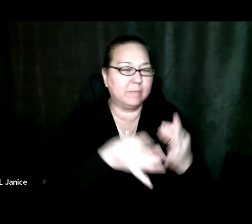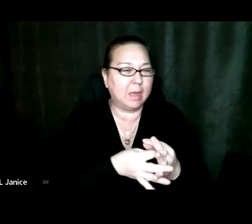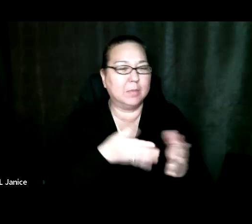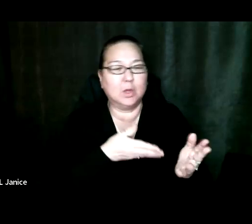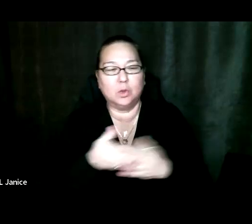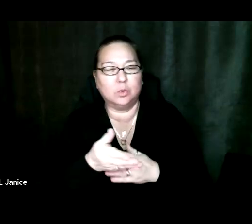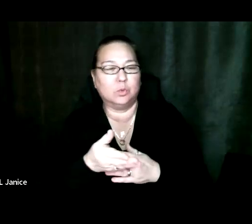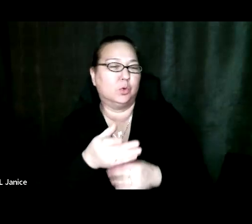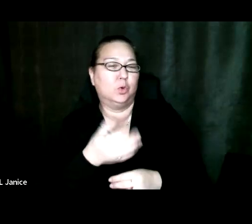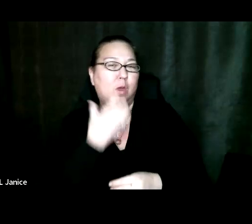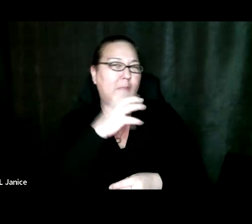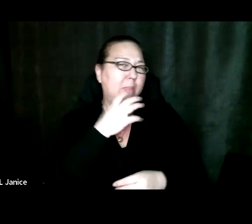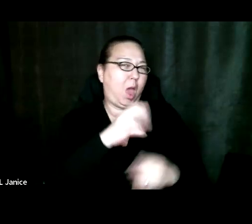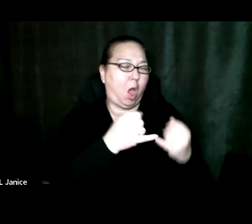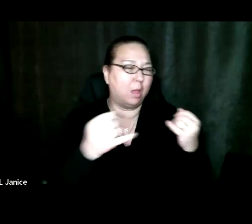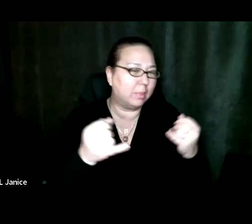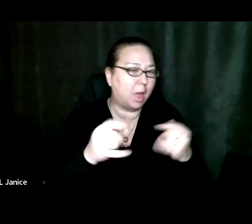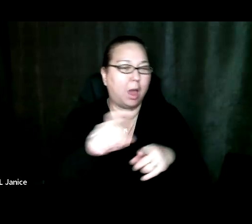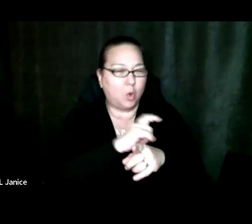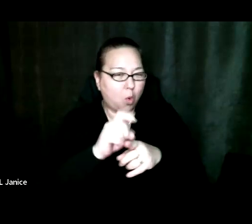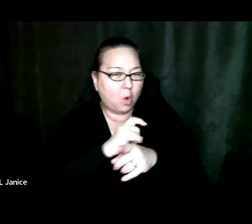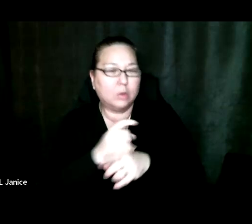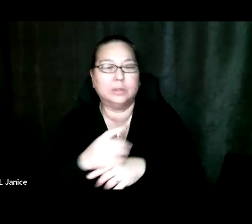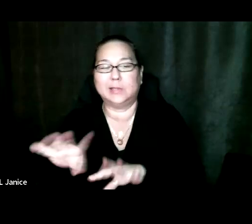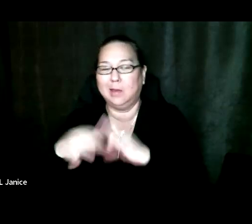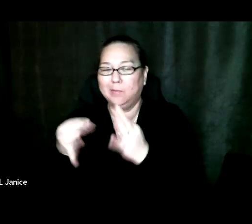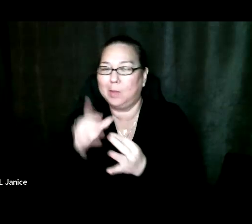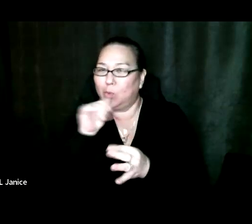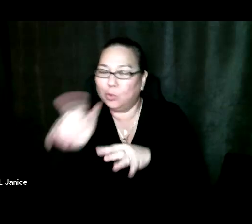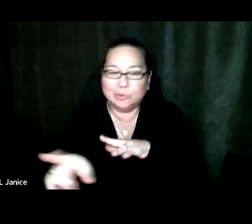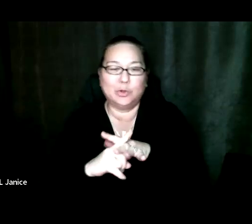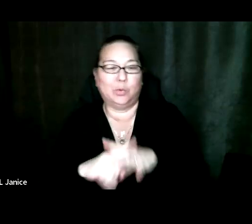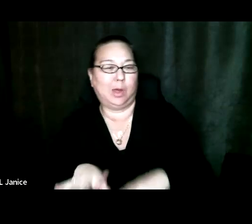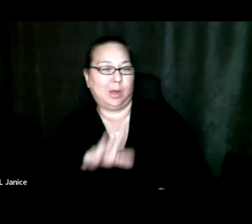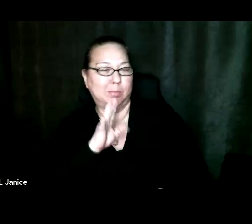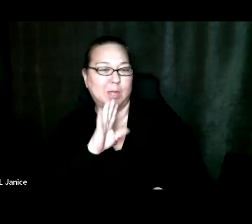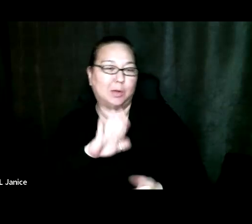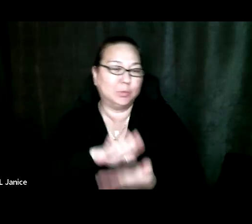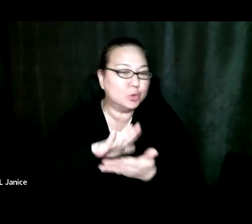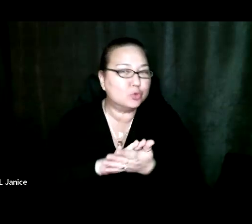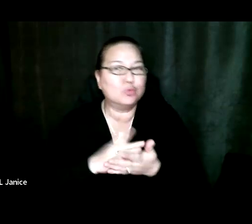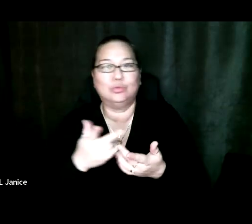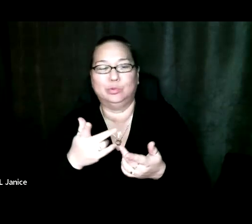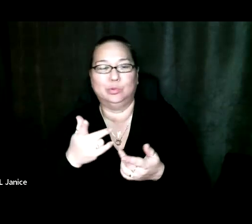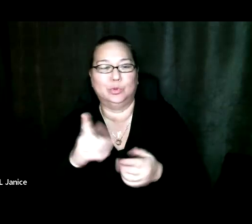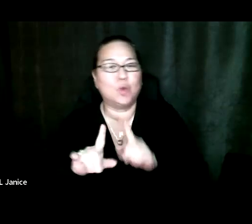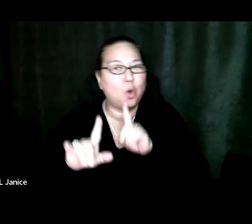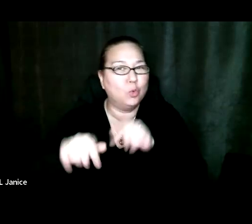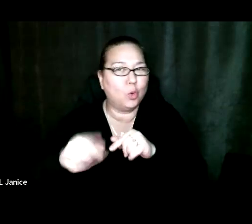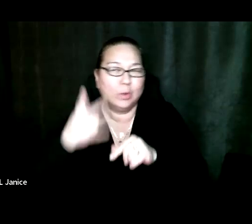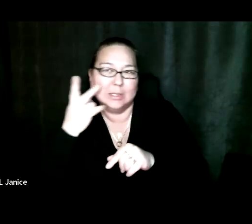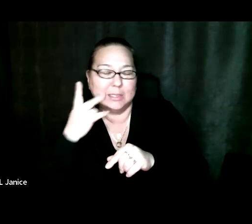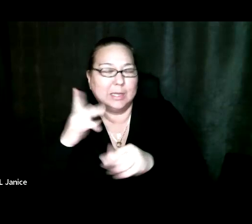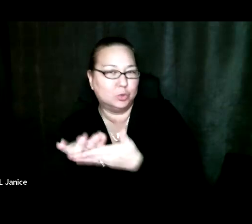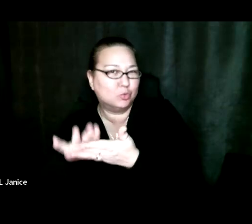to schools. So we're constantly interacting with families and trying to, understand and aggregate the trends that we're